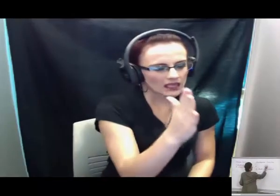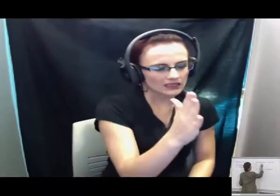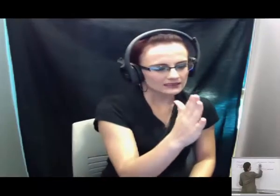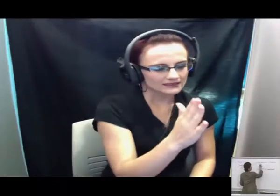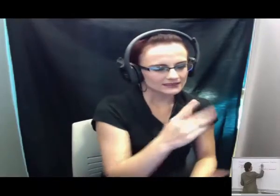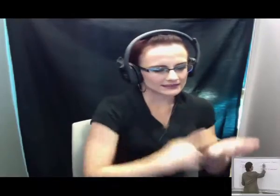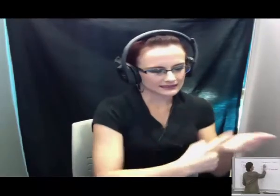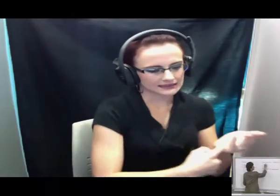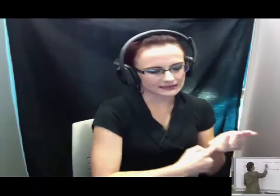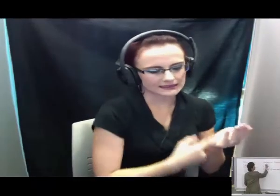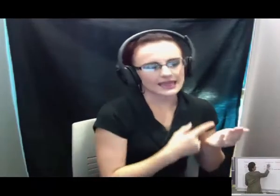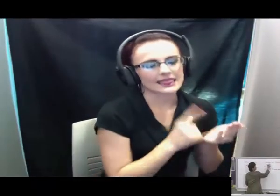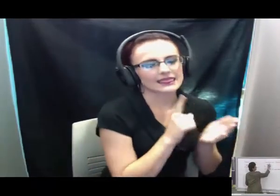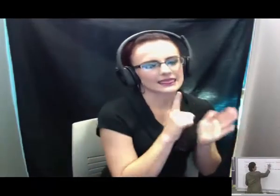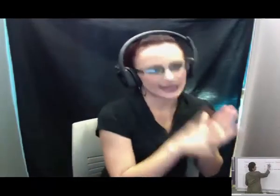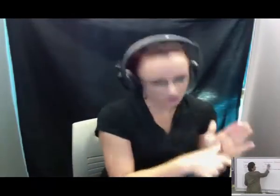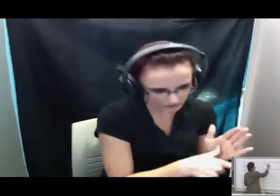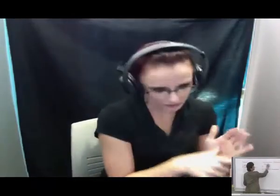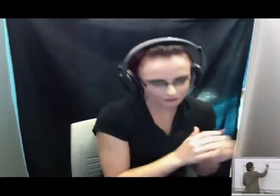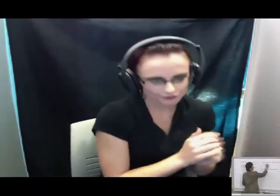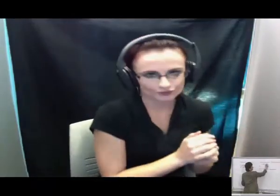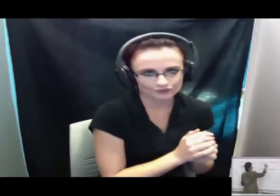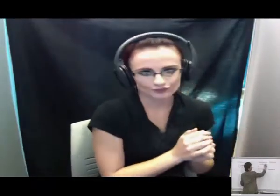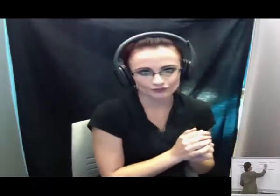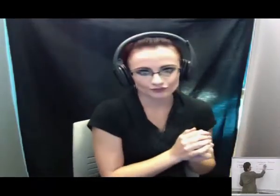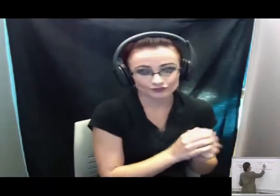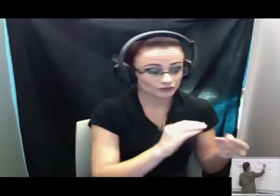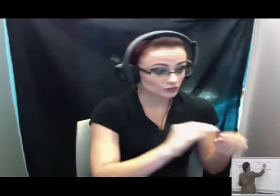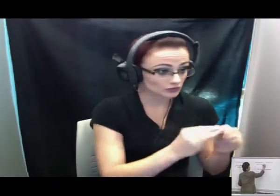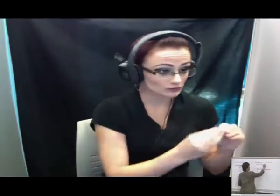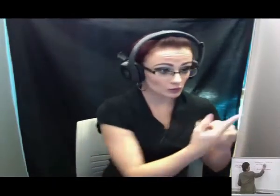All right, they were poorly trained.